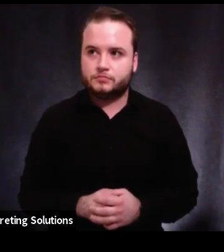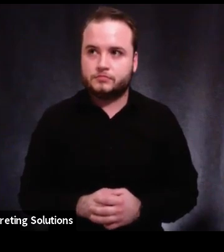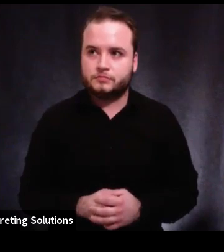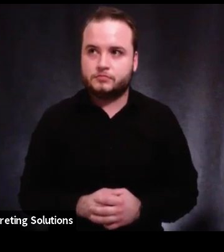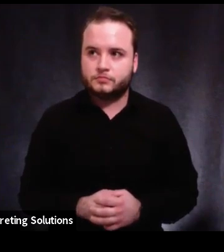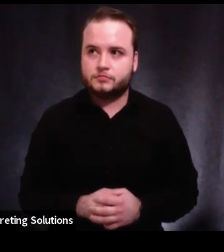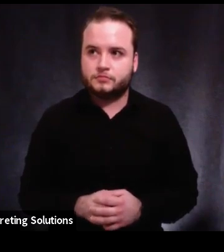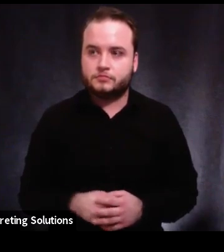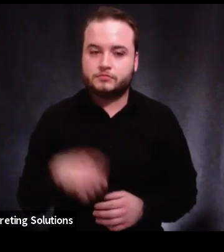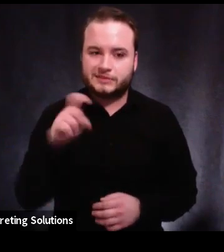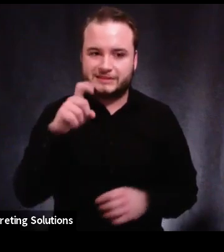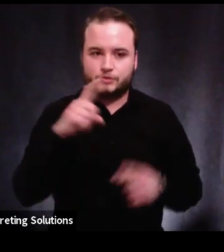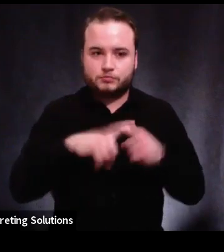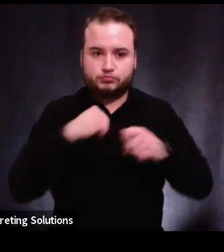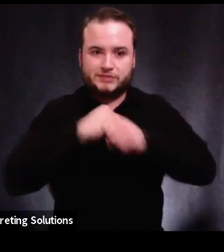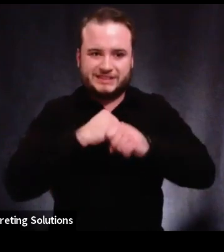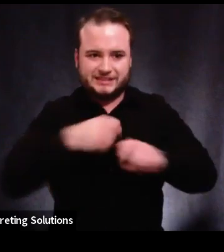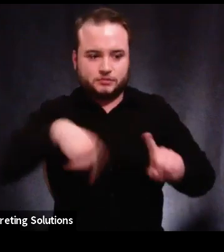of